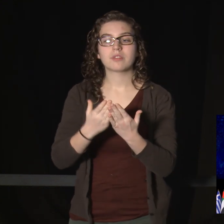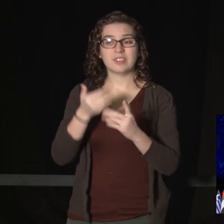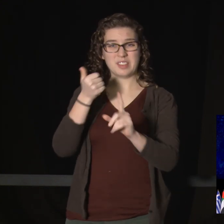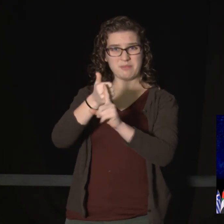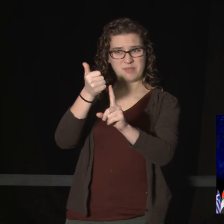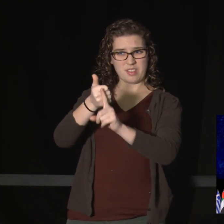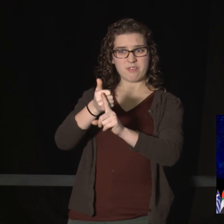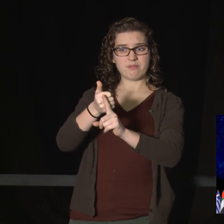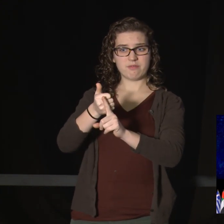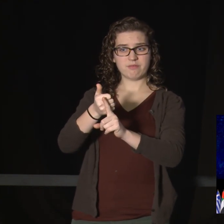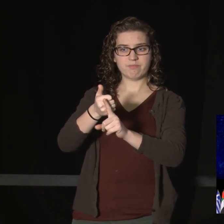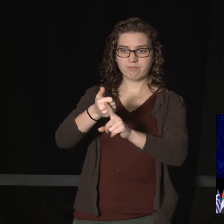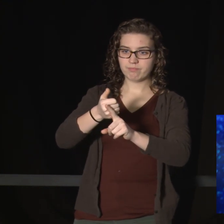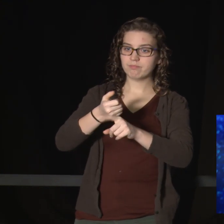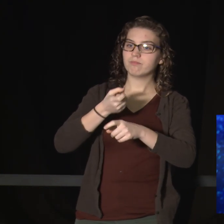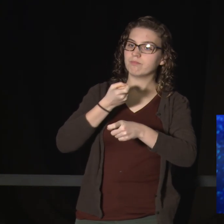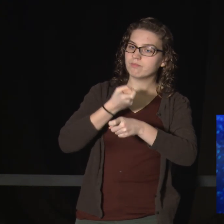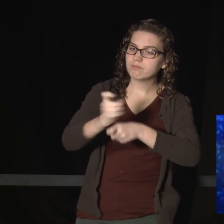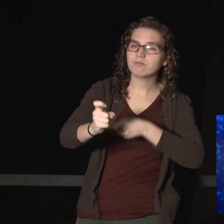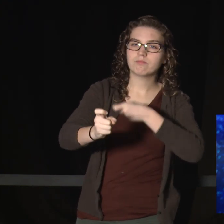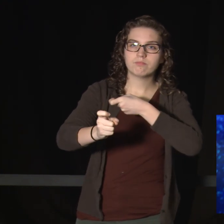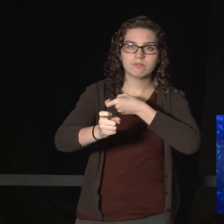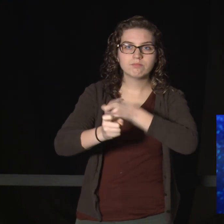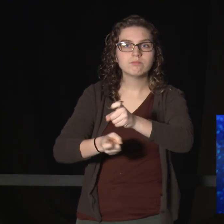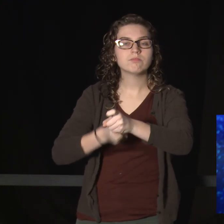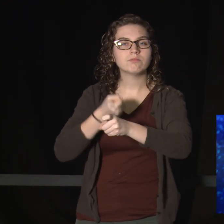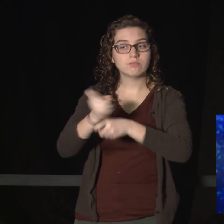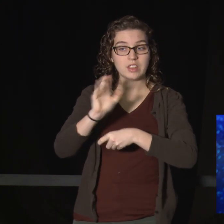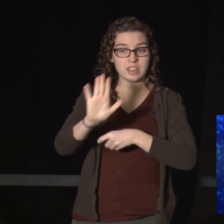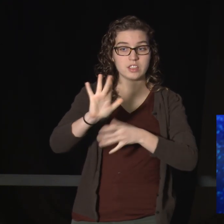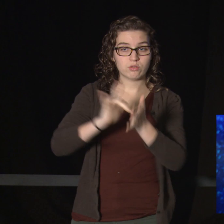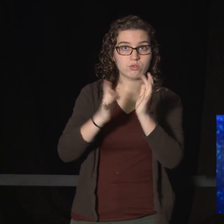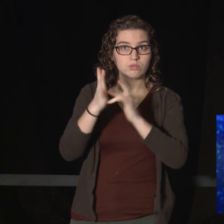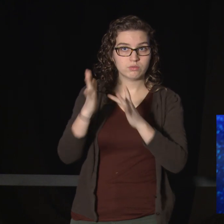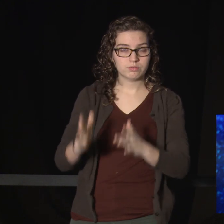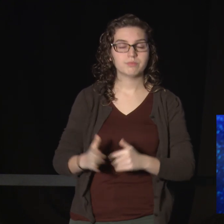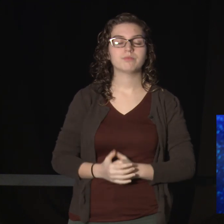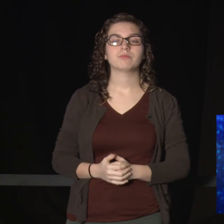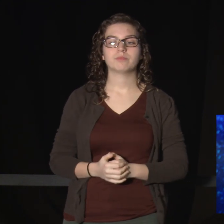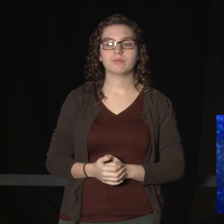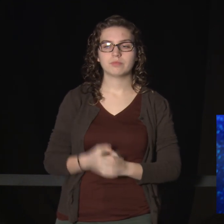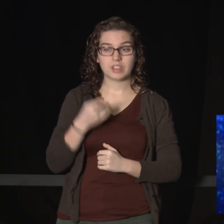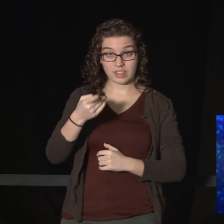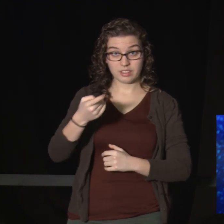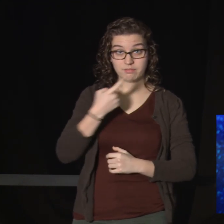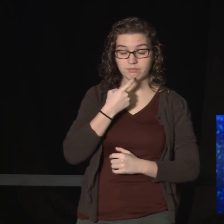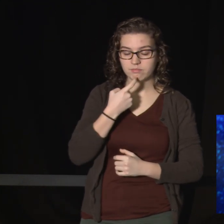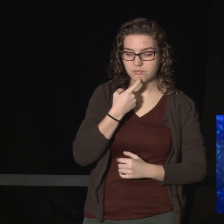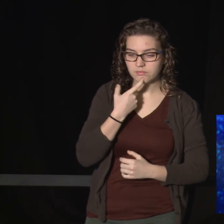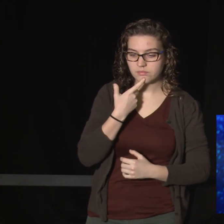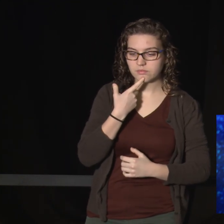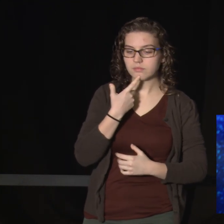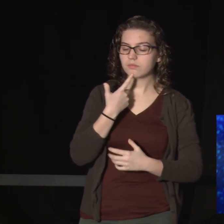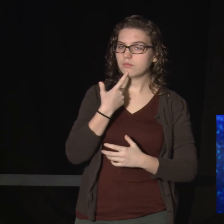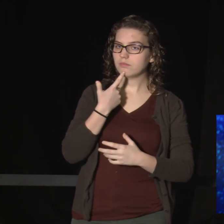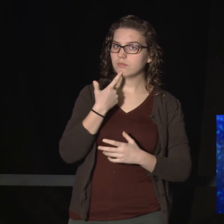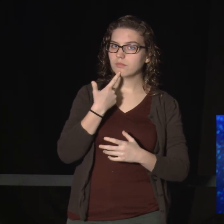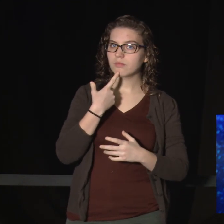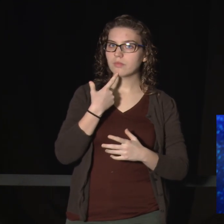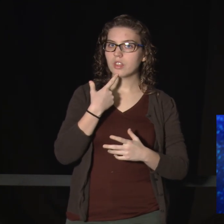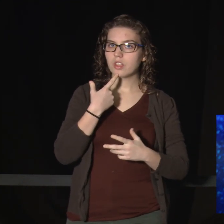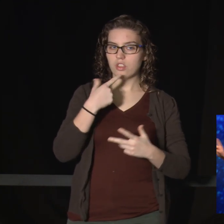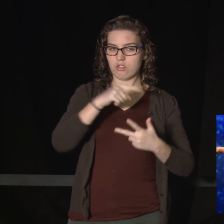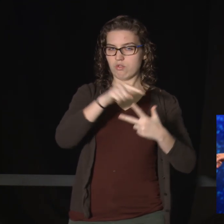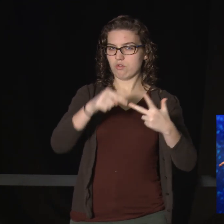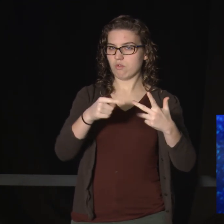was persecuted for his Christianity. But he says, in which words, three things